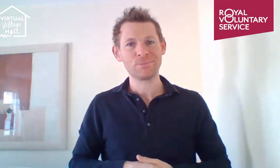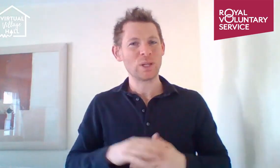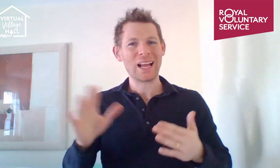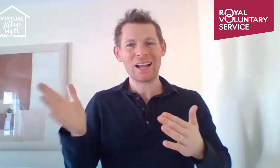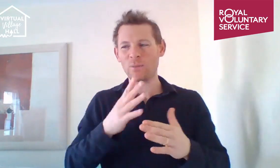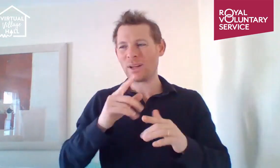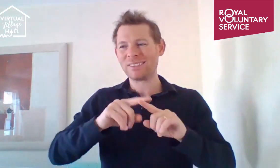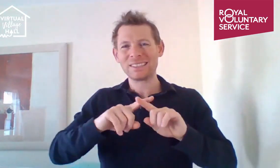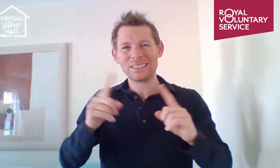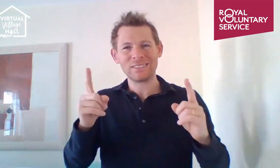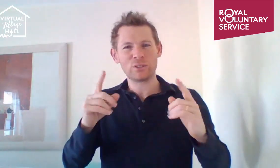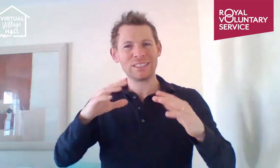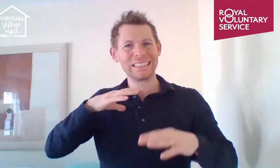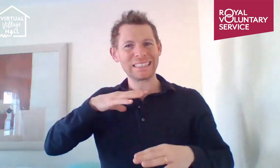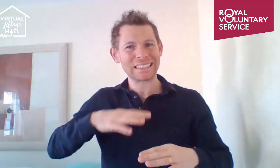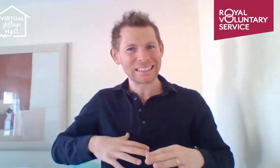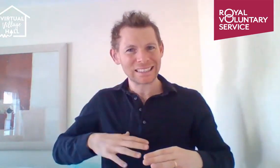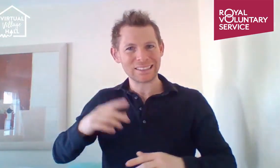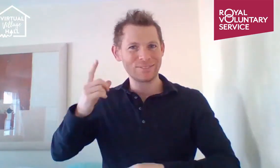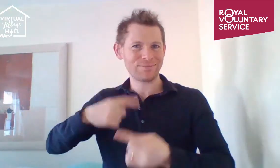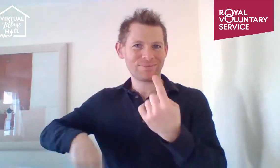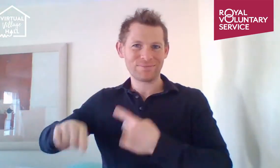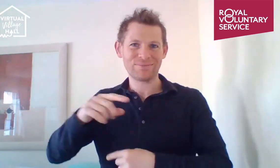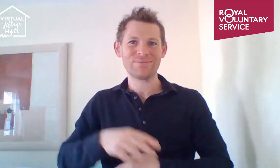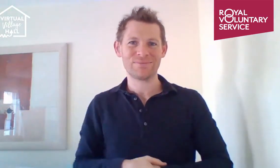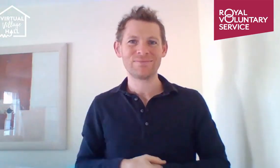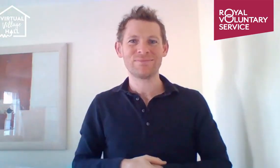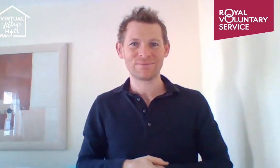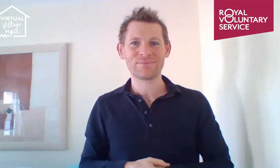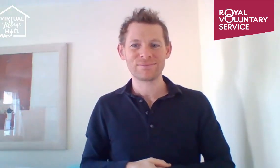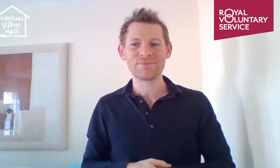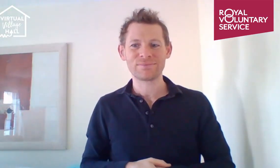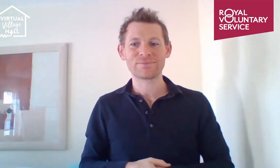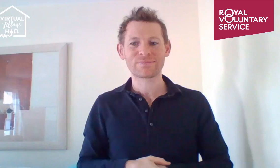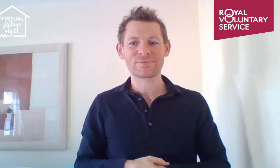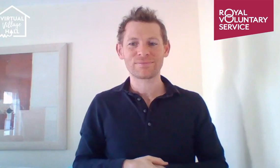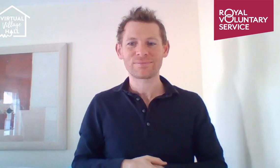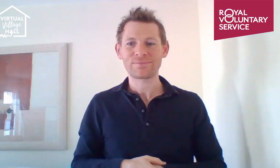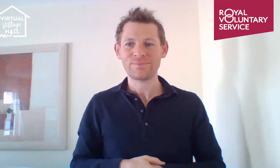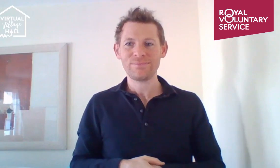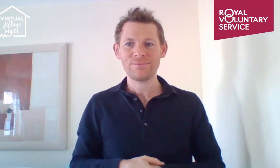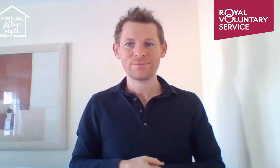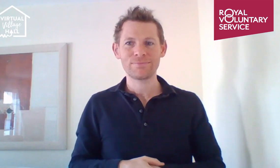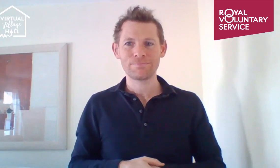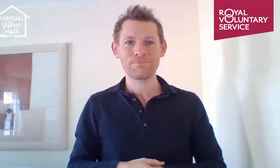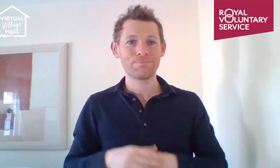the lectures completely and fully. It's definitely what's needed.